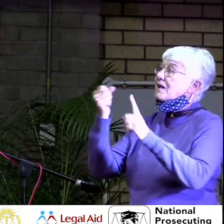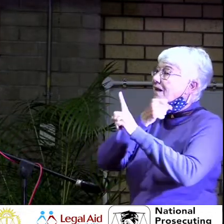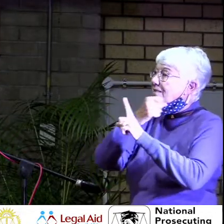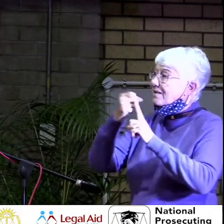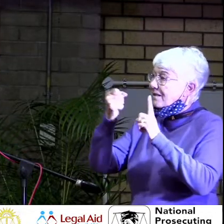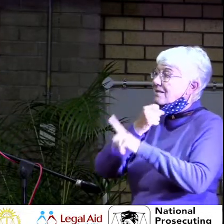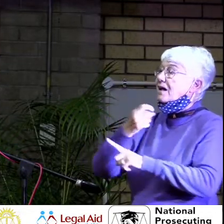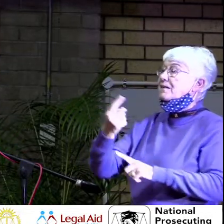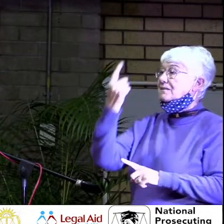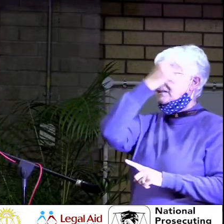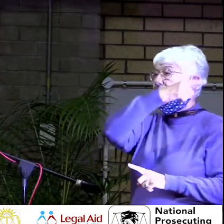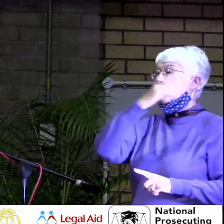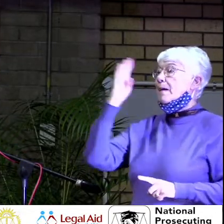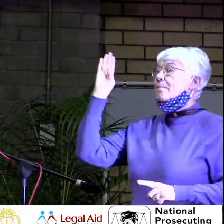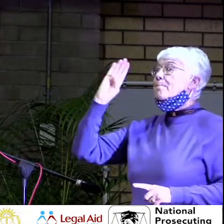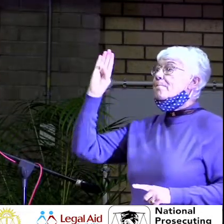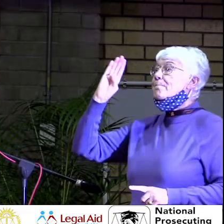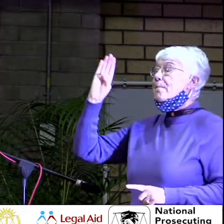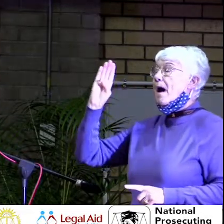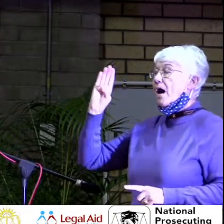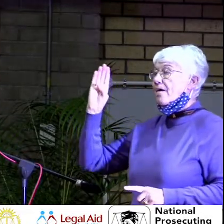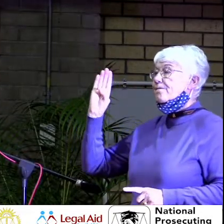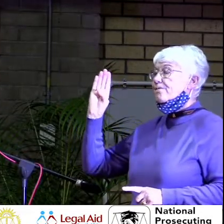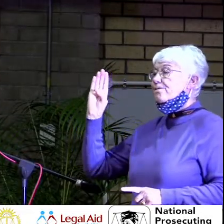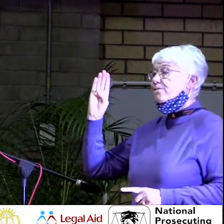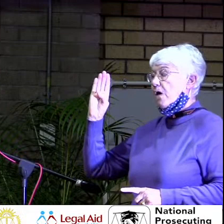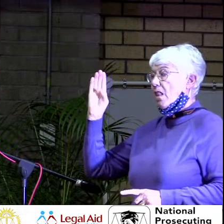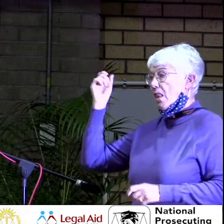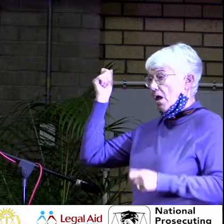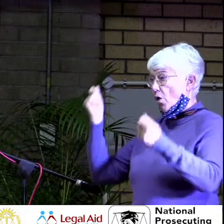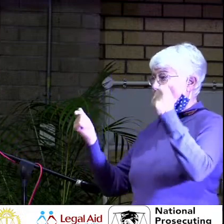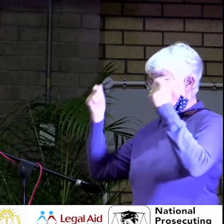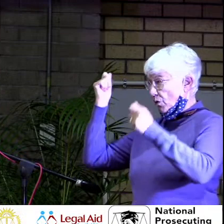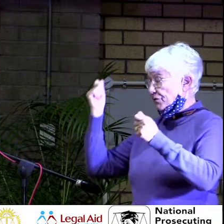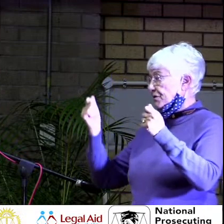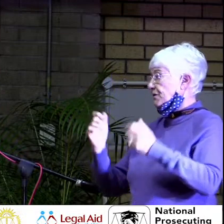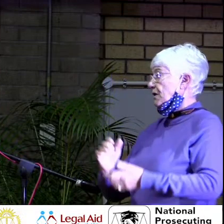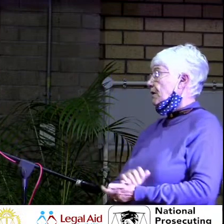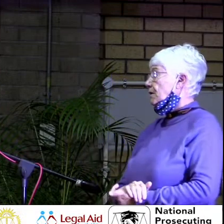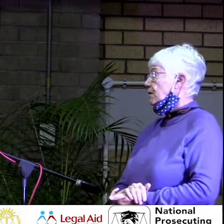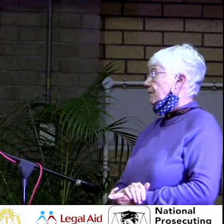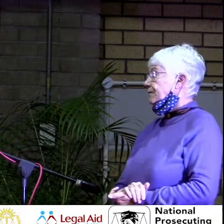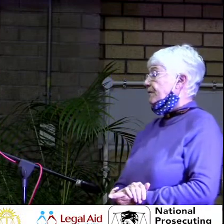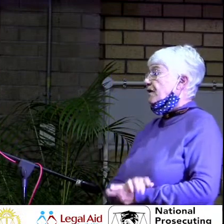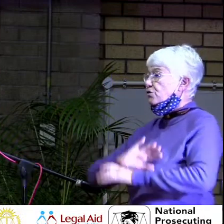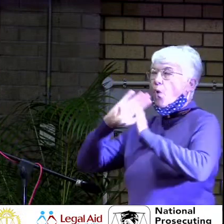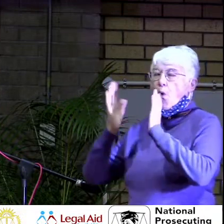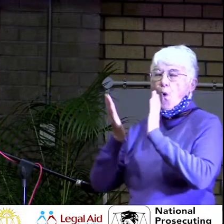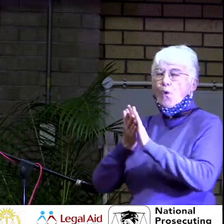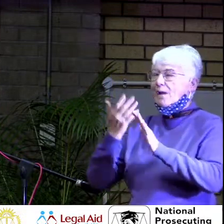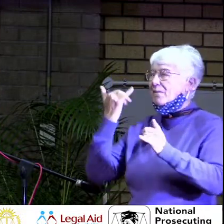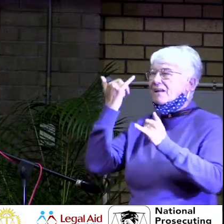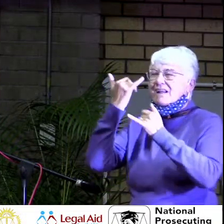got experienced prosecutors in dealing with sexual offences matters.